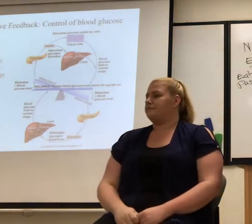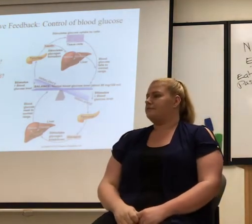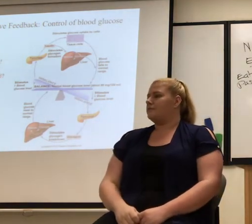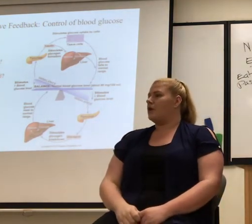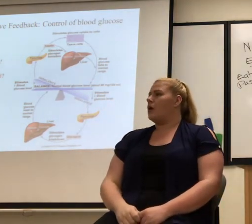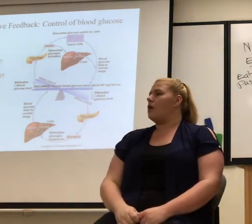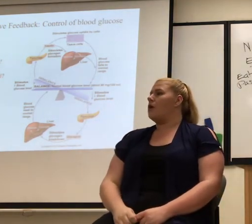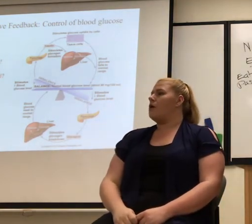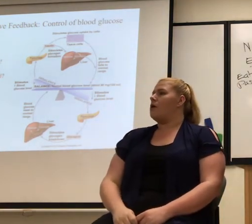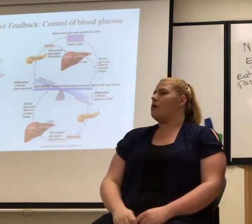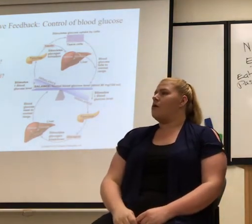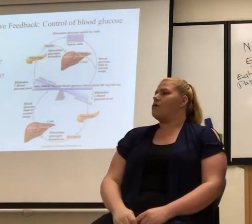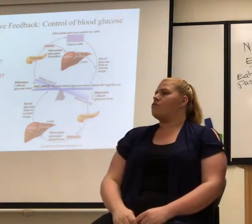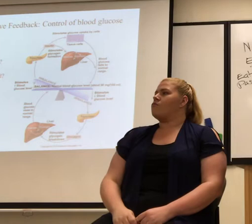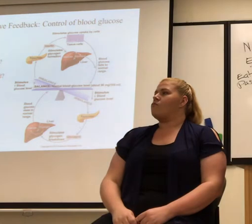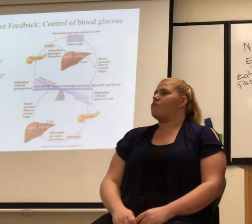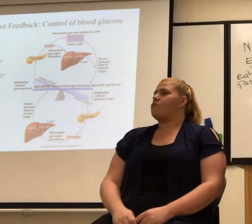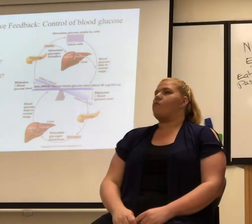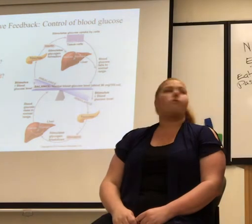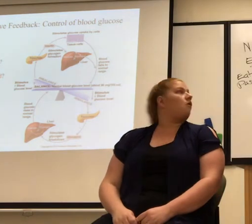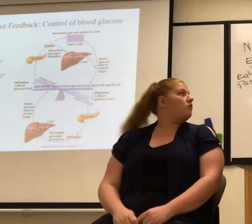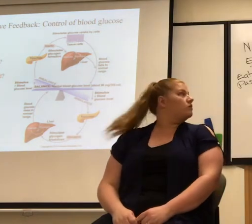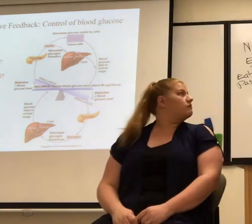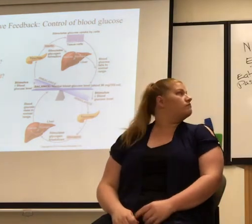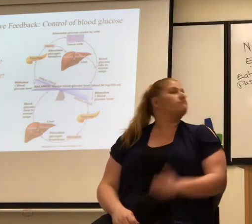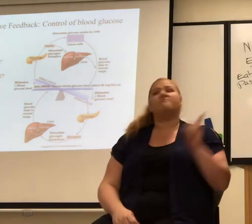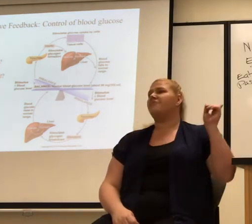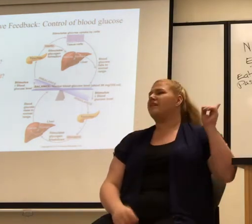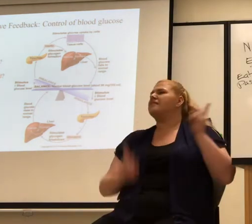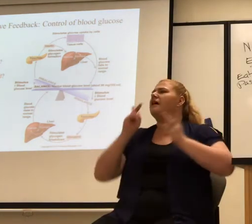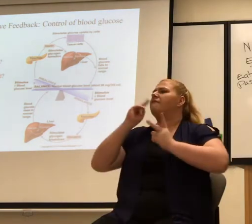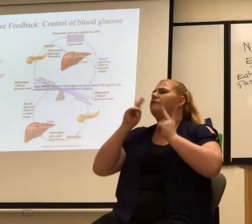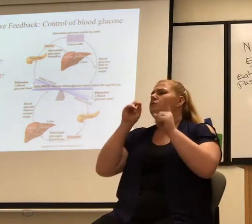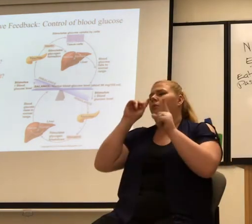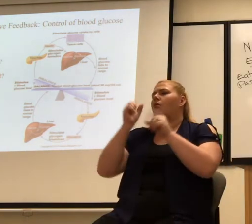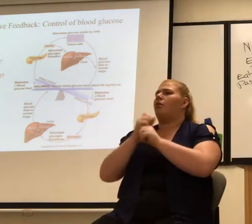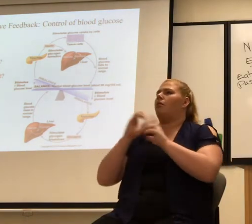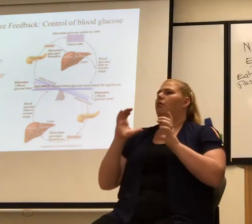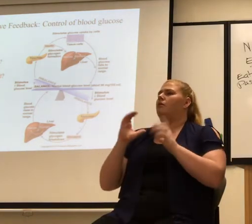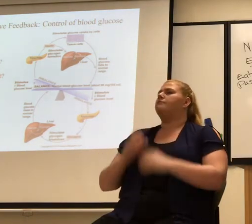So I'll give you a little visual here. Pretend you have a blood vessel